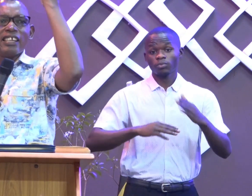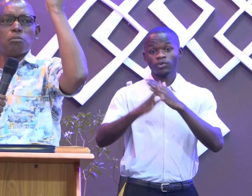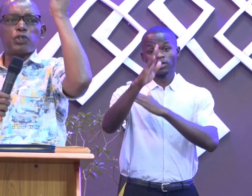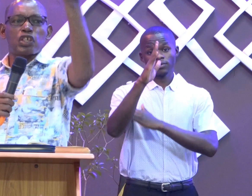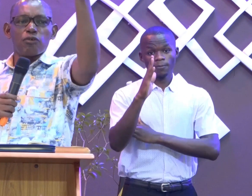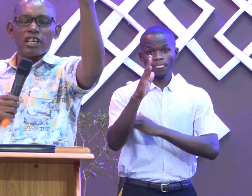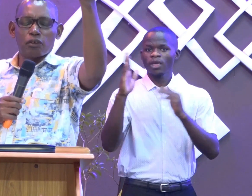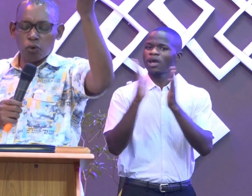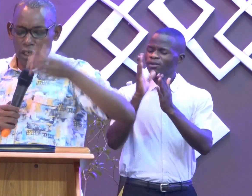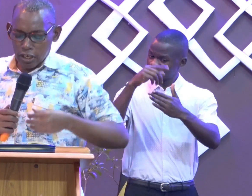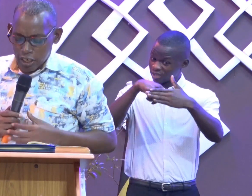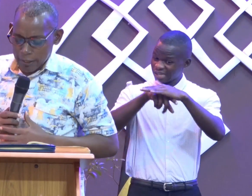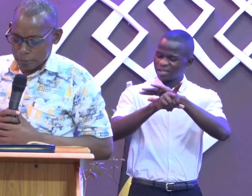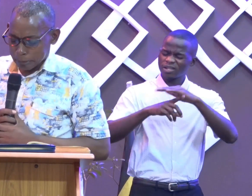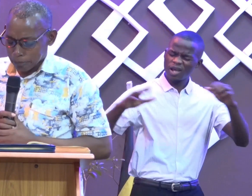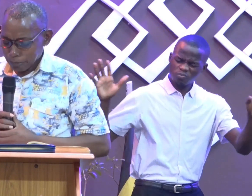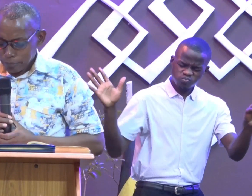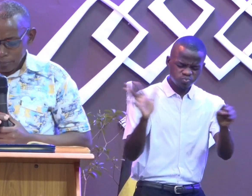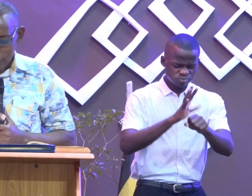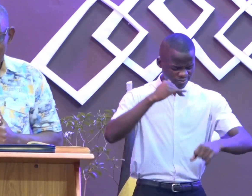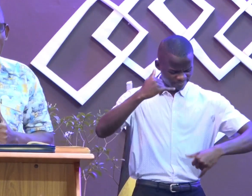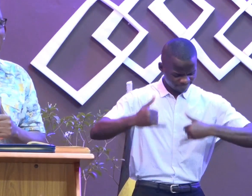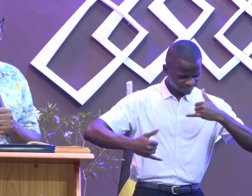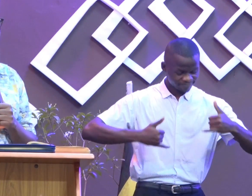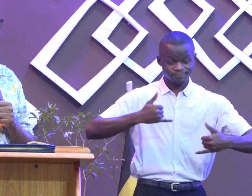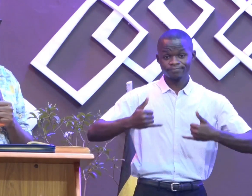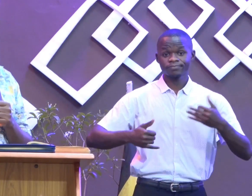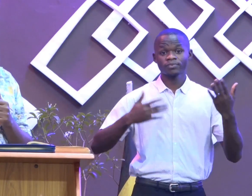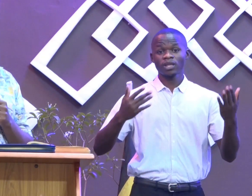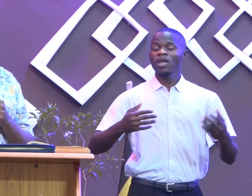God. Ayingire mu ssanyu erituukiridde. That he enters into the full joy.